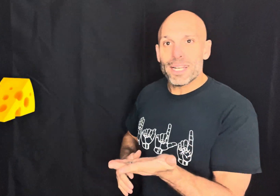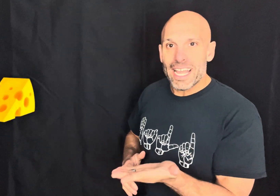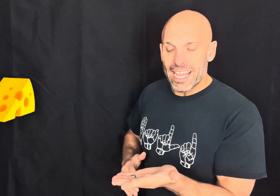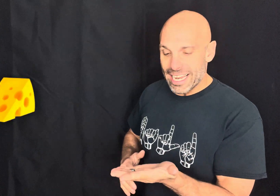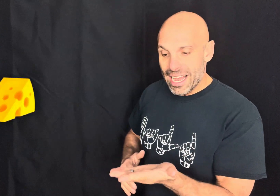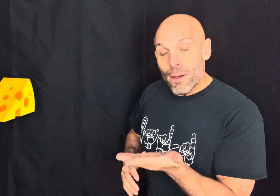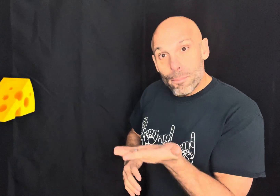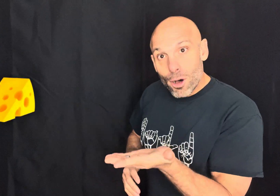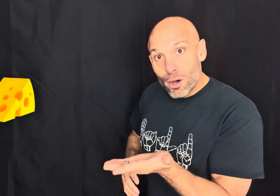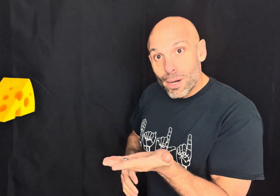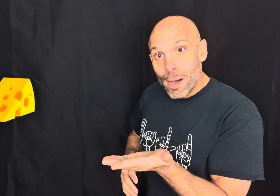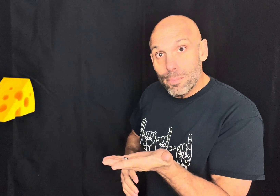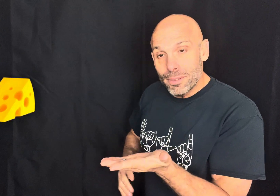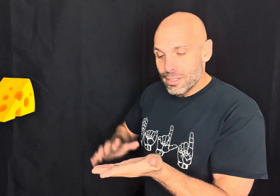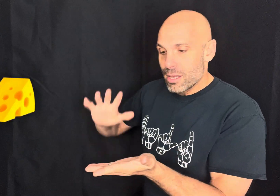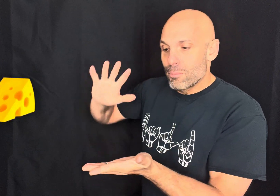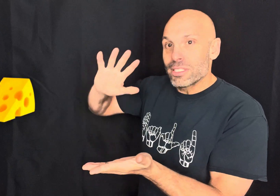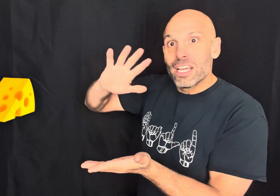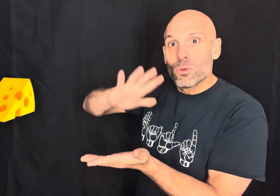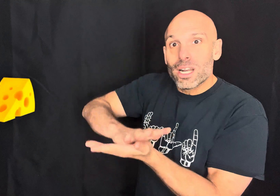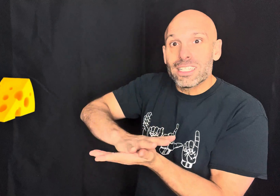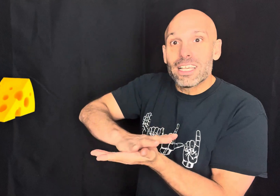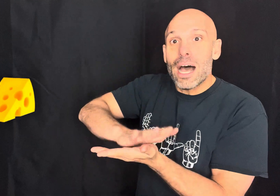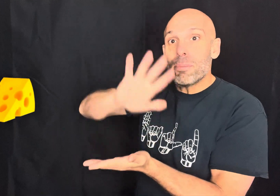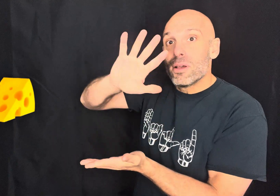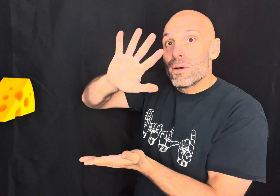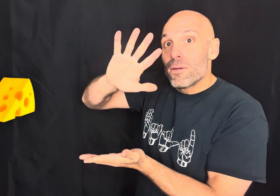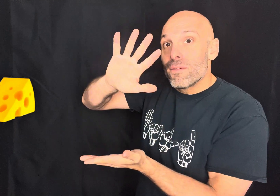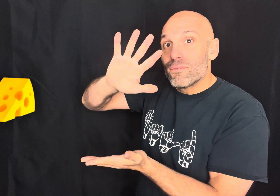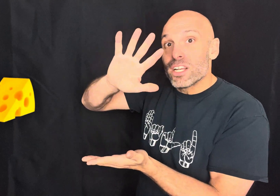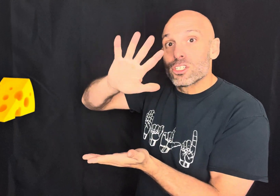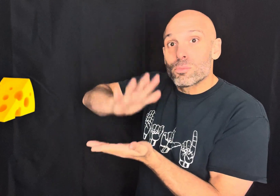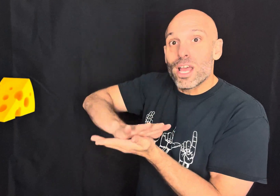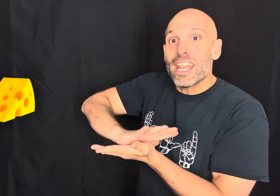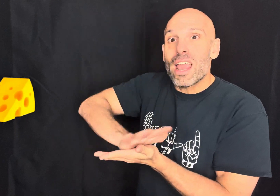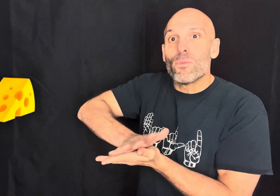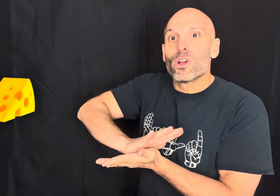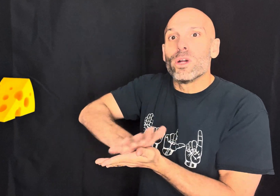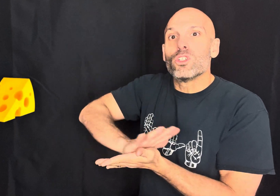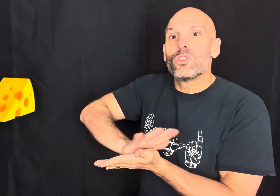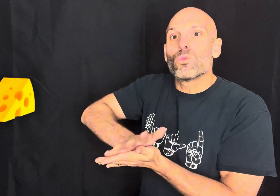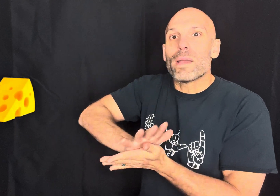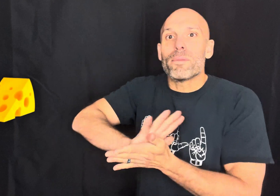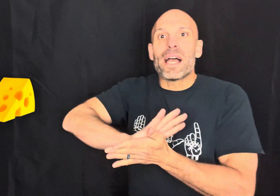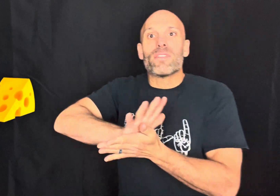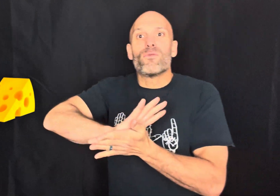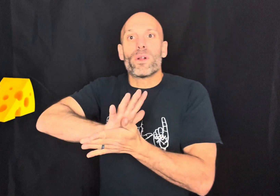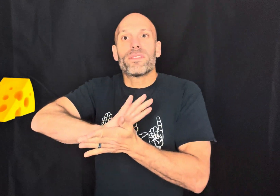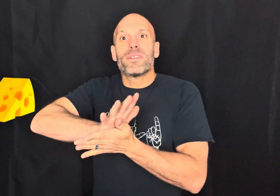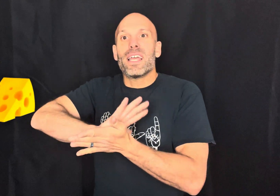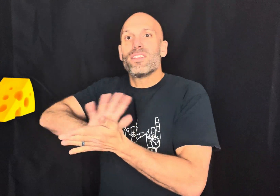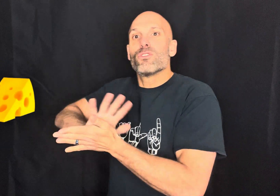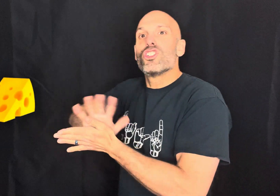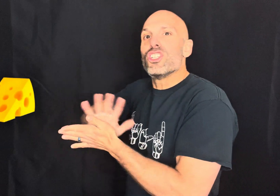hand palm up, put the other one on top, finger spread, and we're going to swipe it back and forth. Okay, so